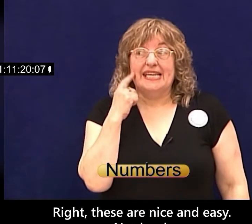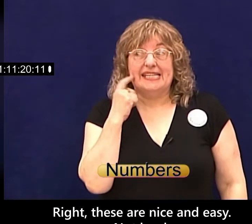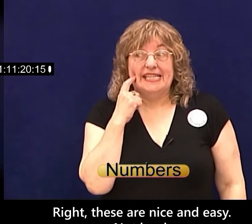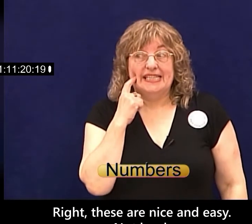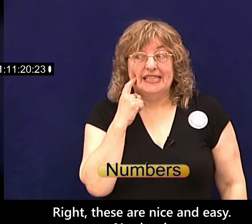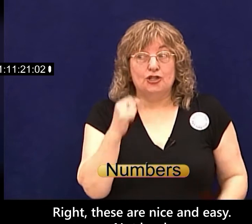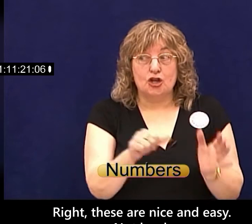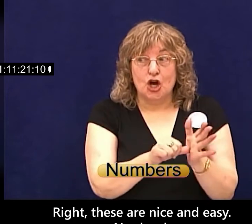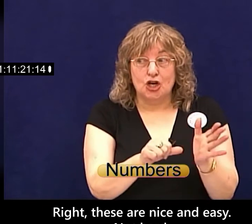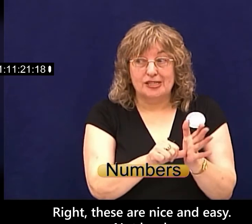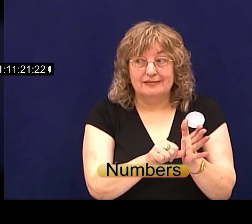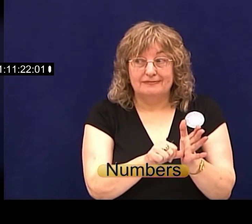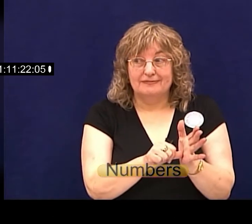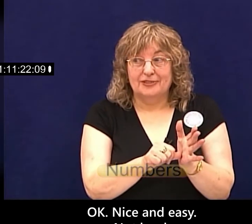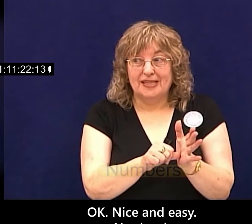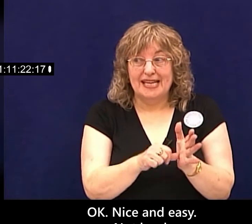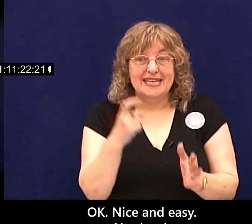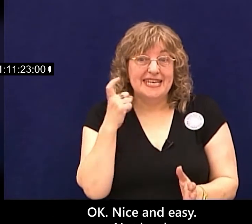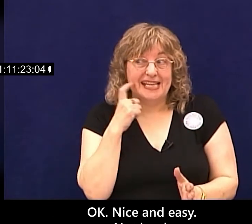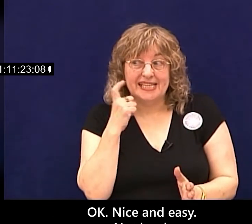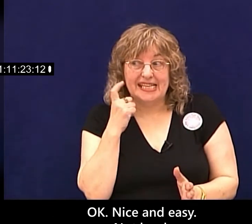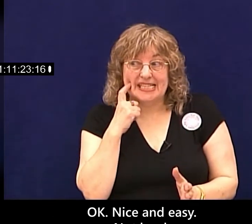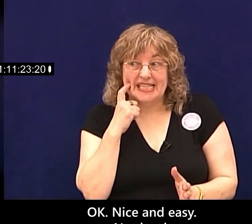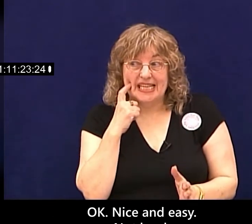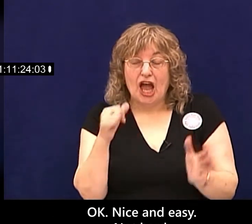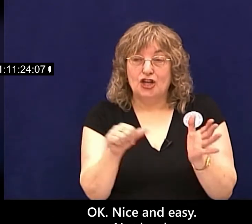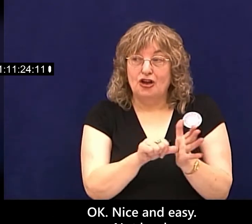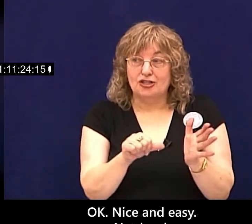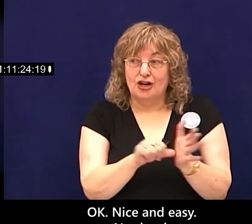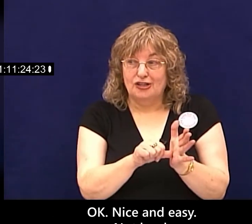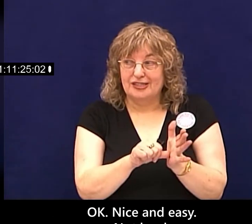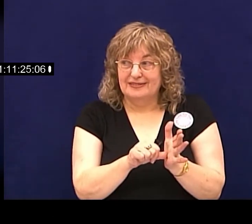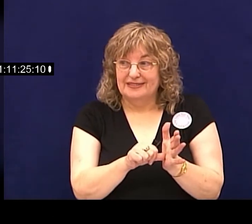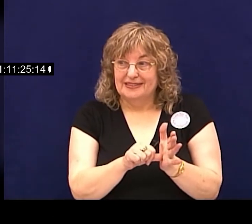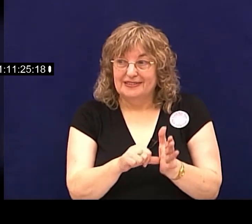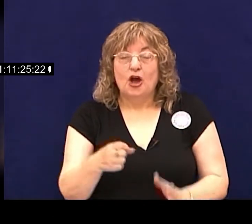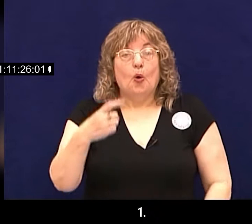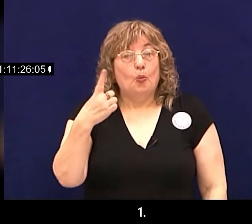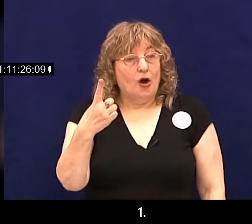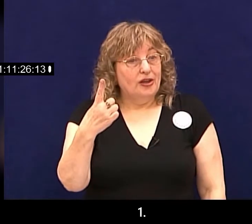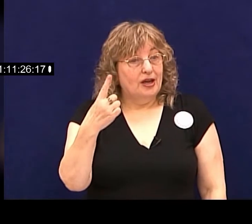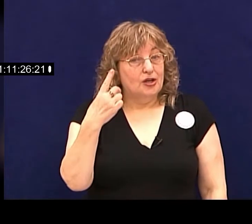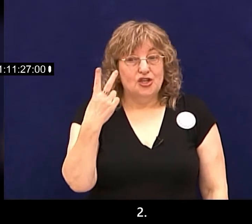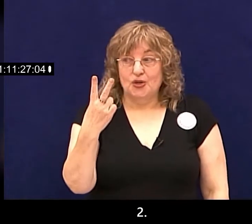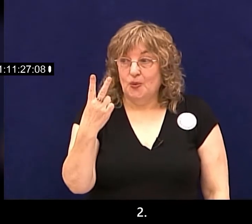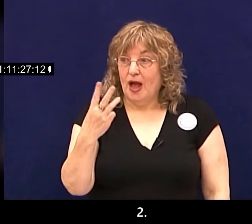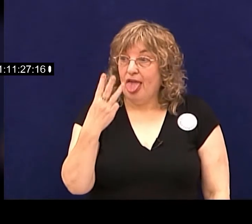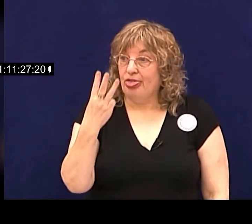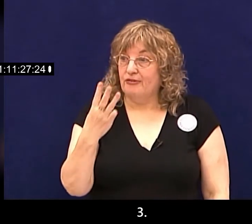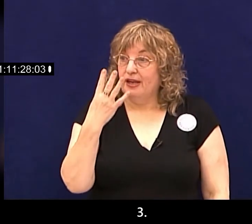easy, not hard. Okay? Nice and easy, not hard. 1, 2, 3,